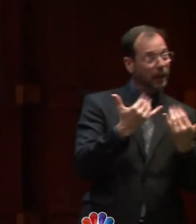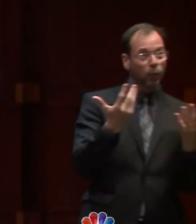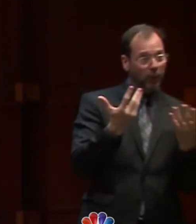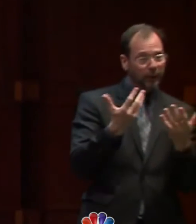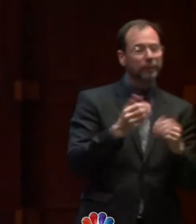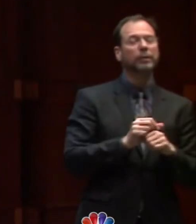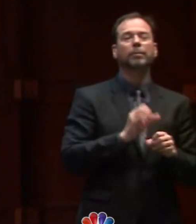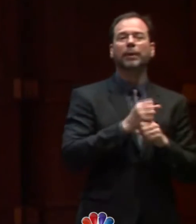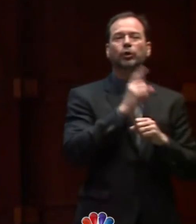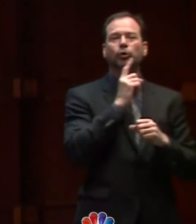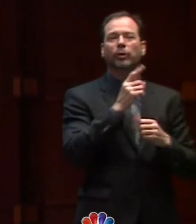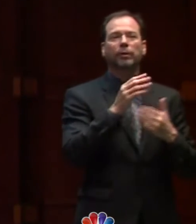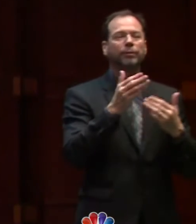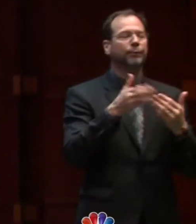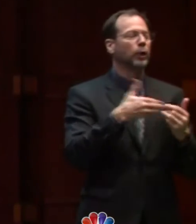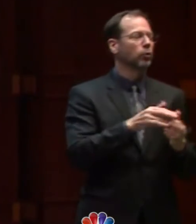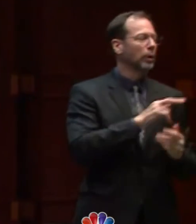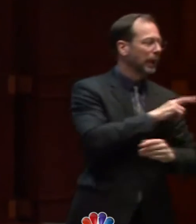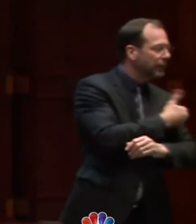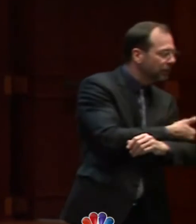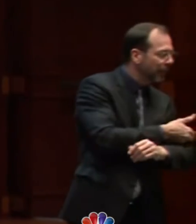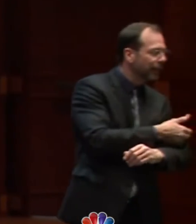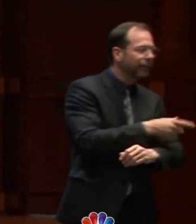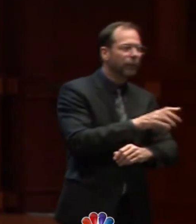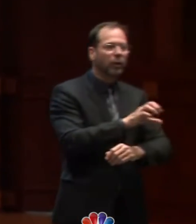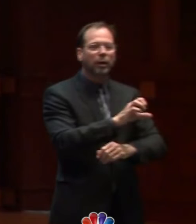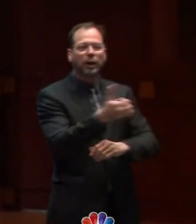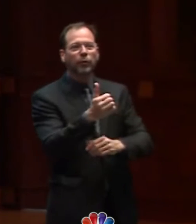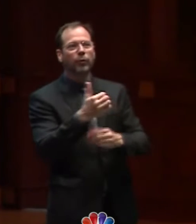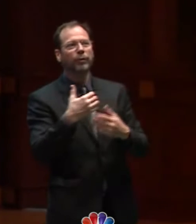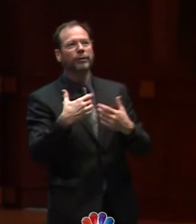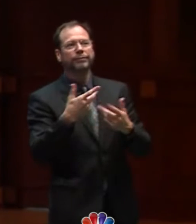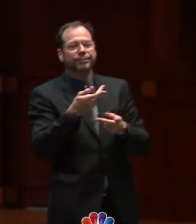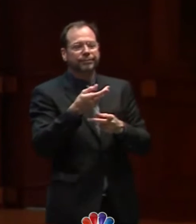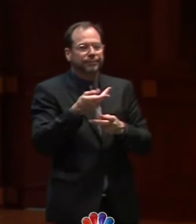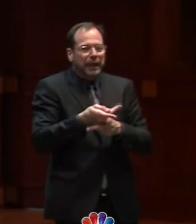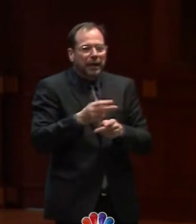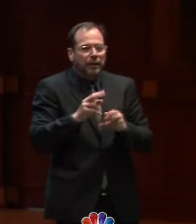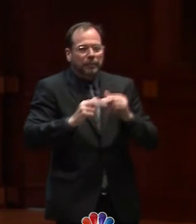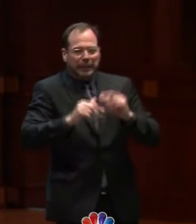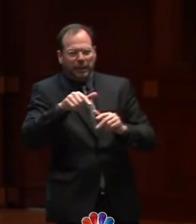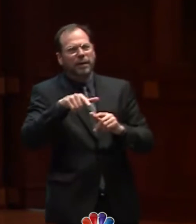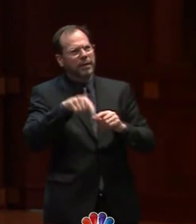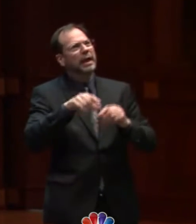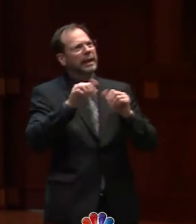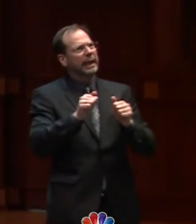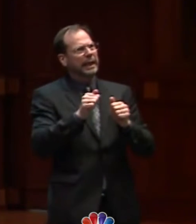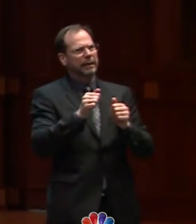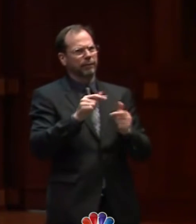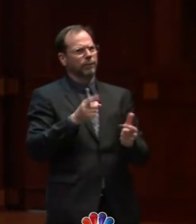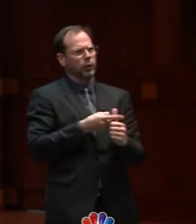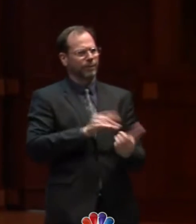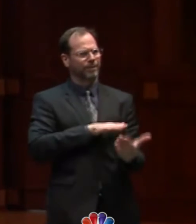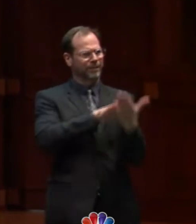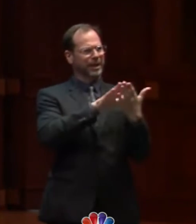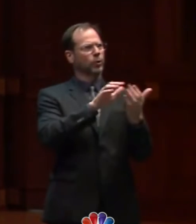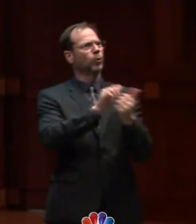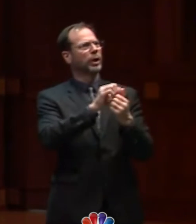sure that whether it be hospitals or other healthcare facilities, they have the capacity to deal with COVID-19